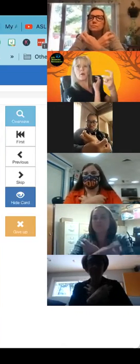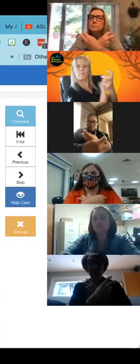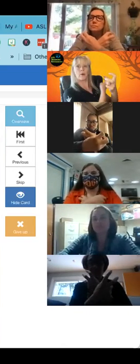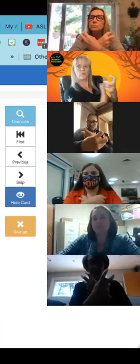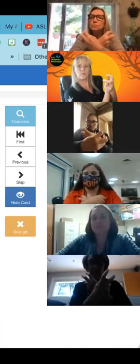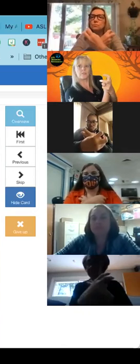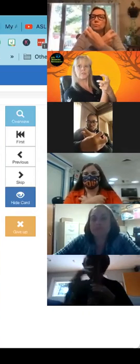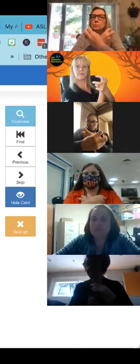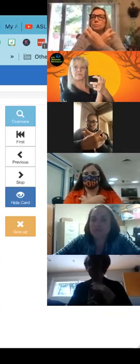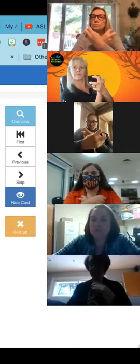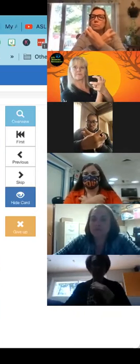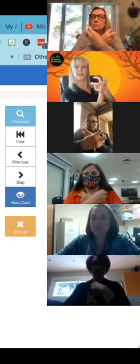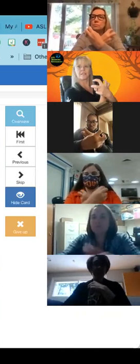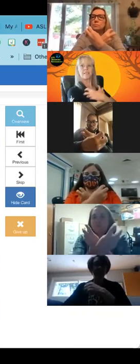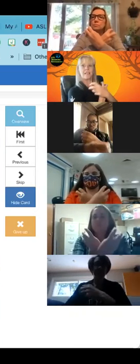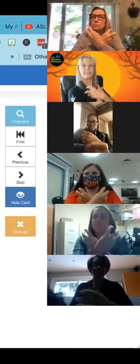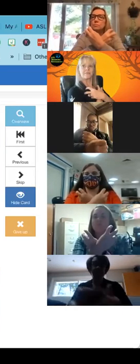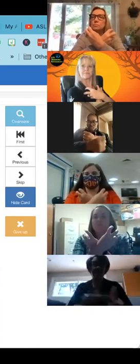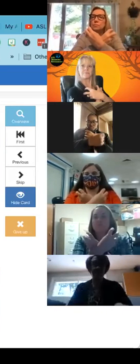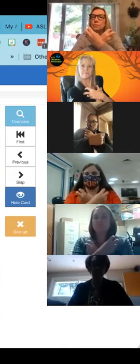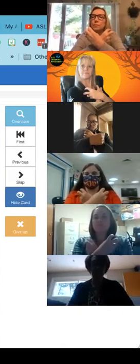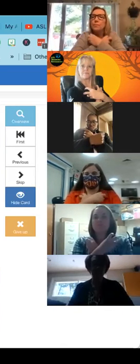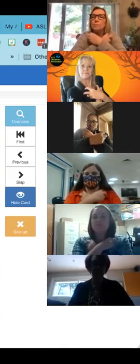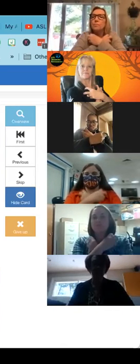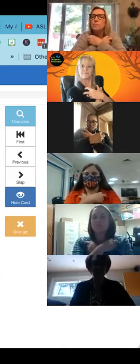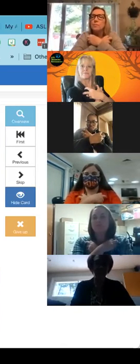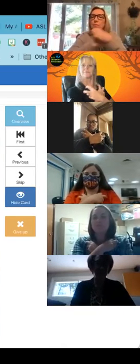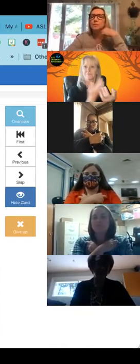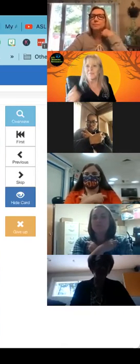myself. Bones, skeleton.